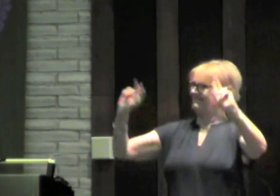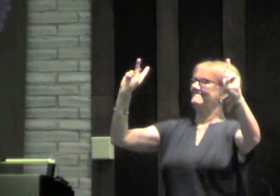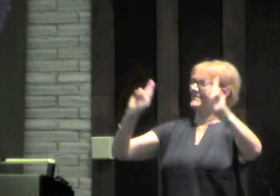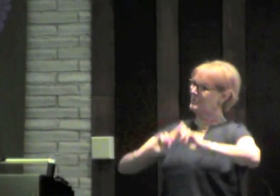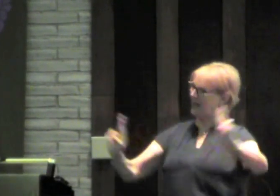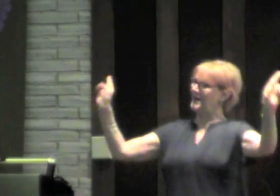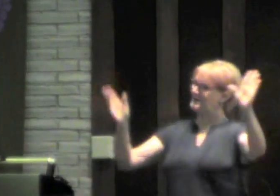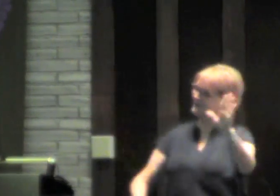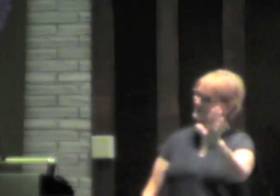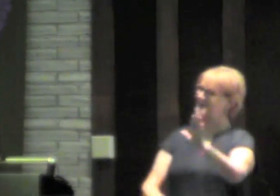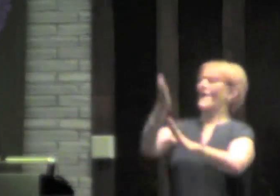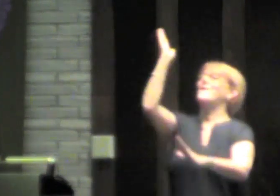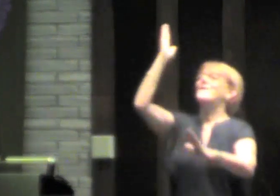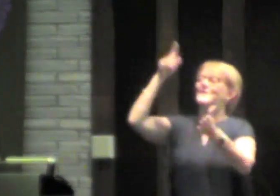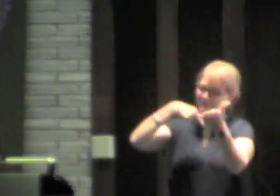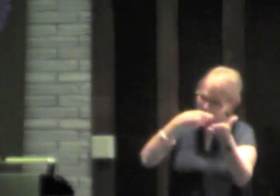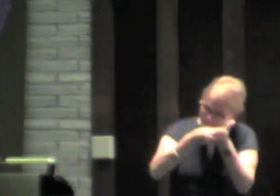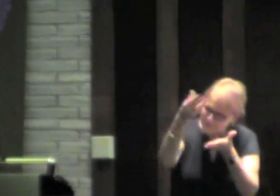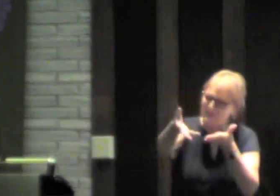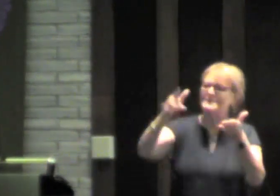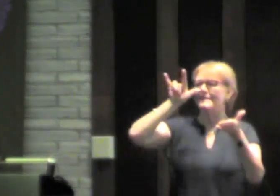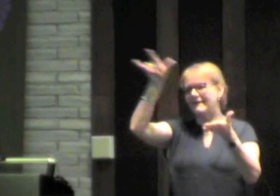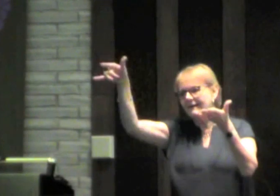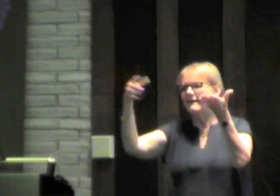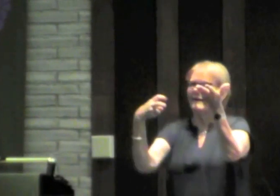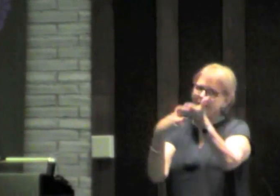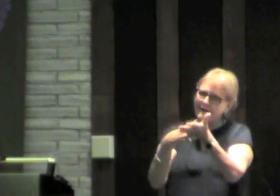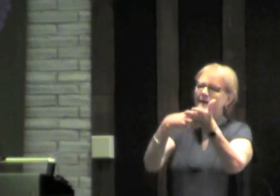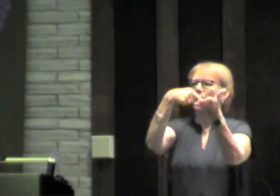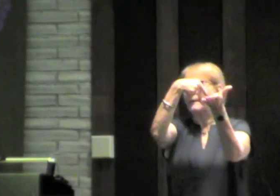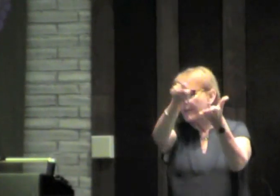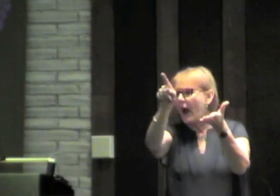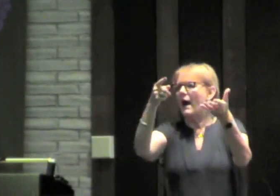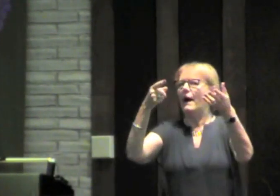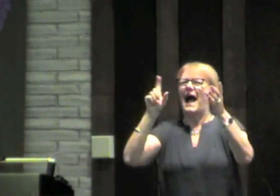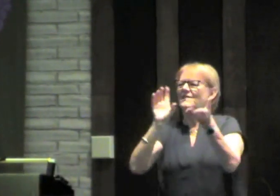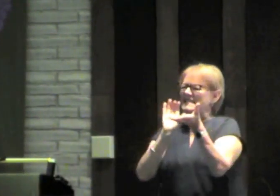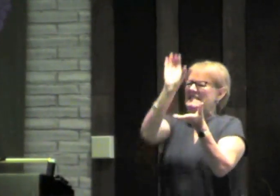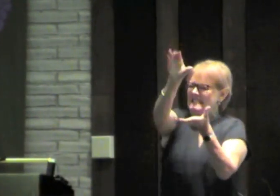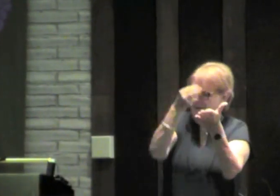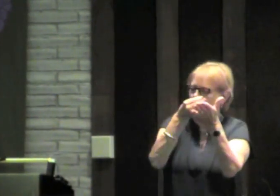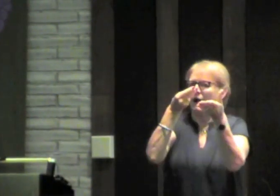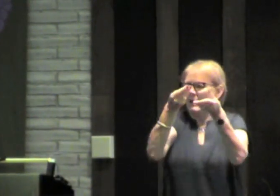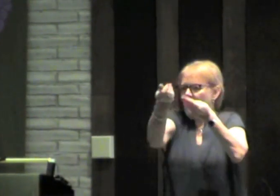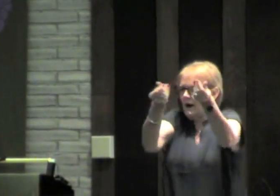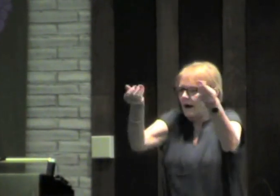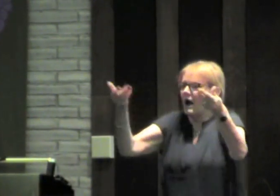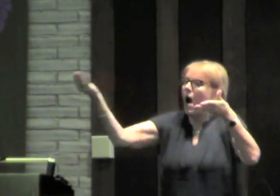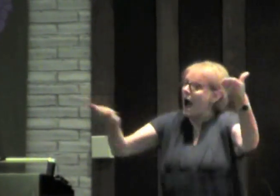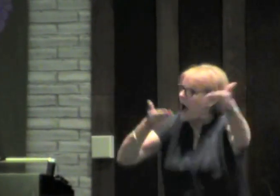got everything ready to go. You know, we bought our airline tickets, we had to put down quite a bit